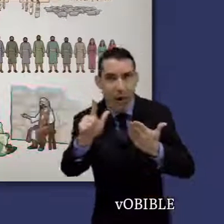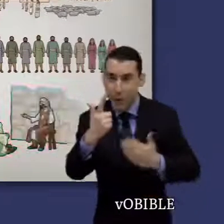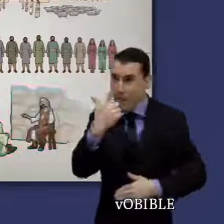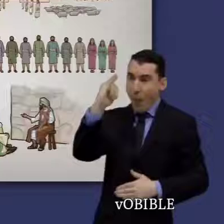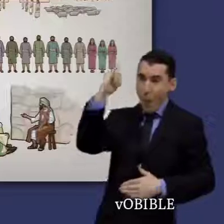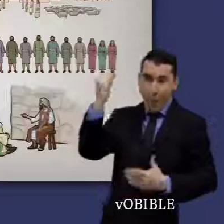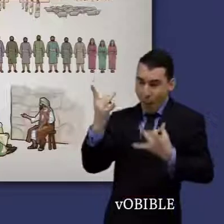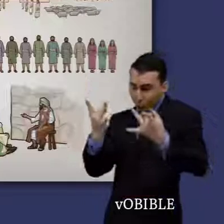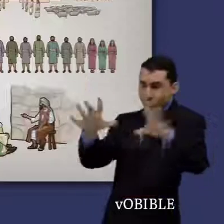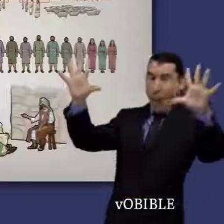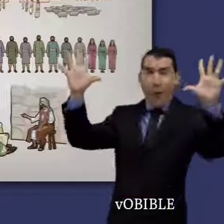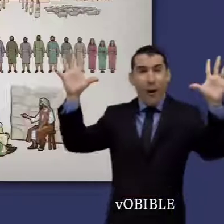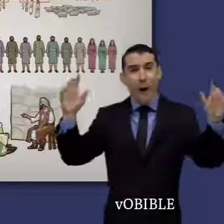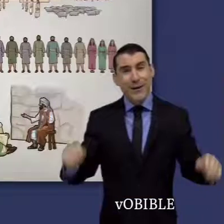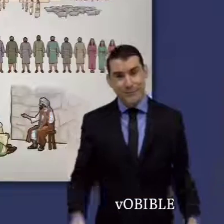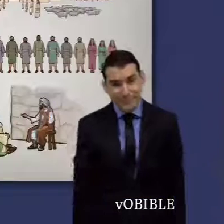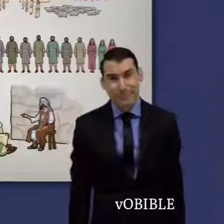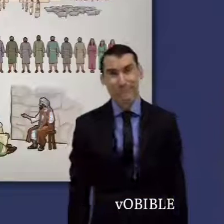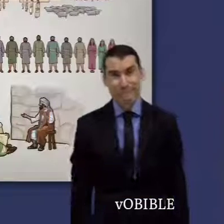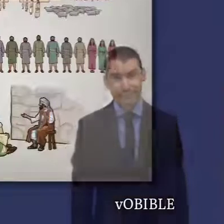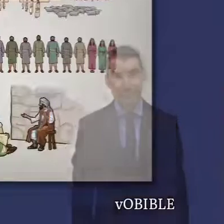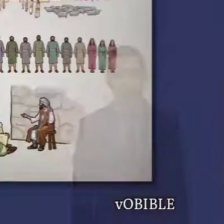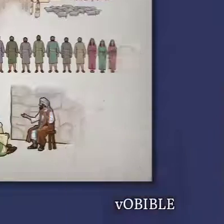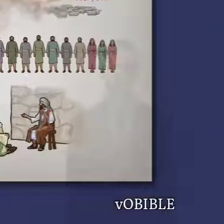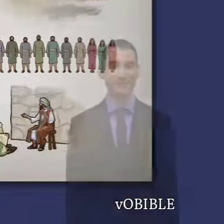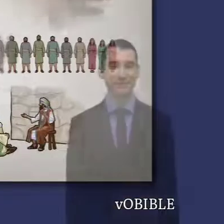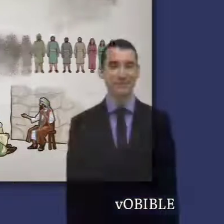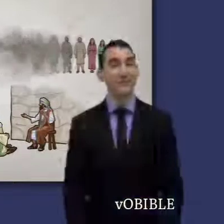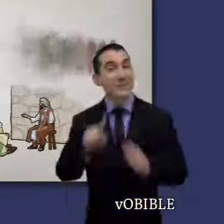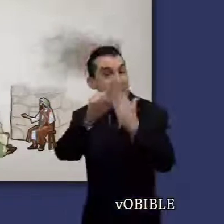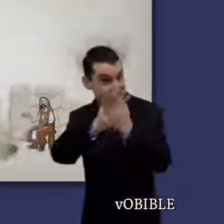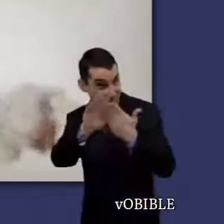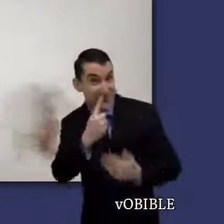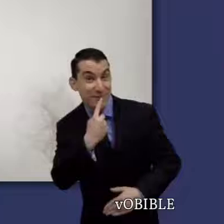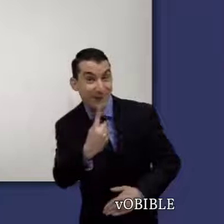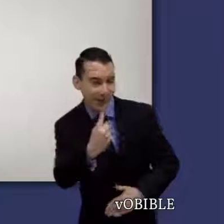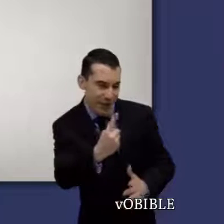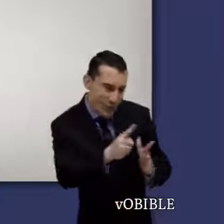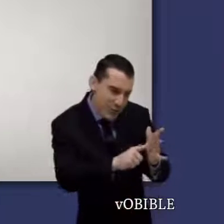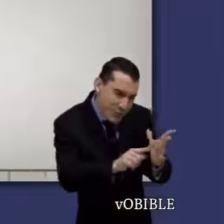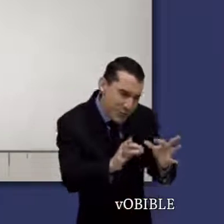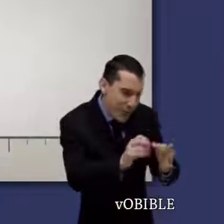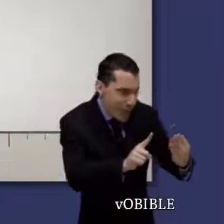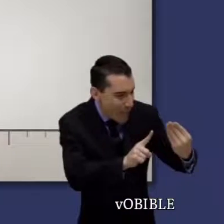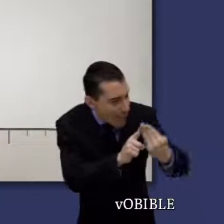community. However, all of this was lost because of a series of tragic